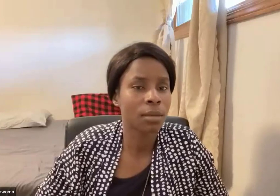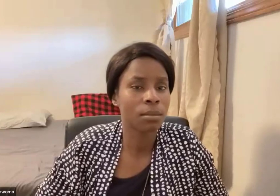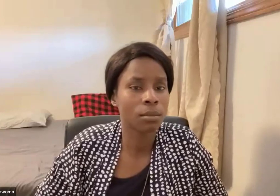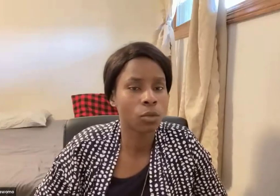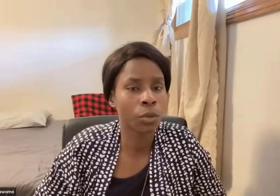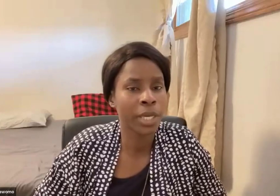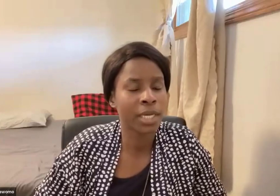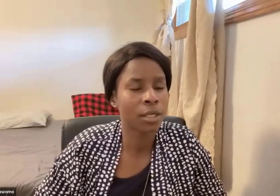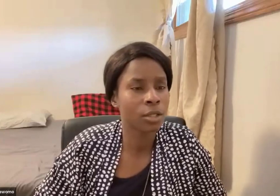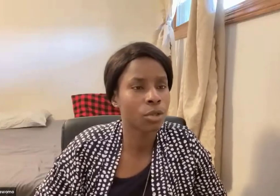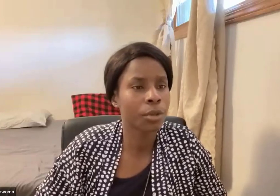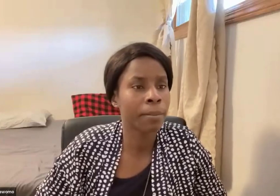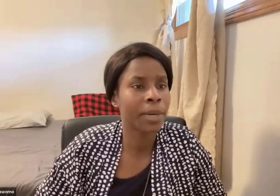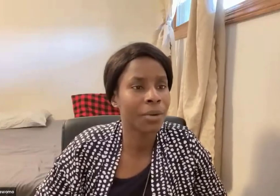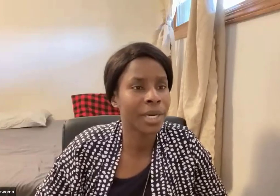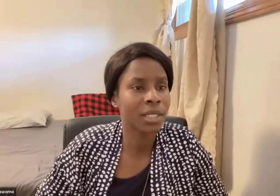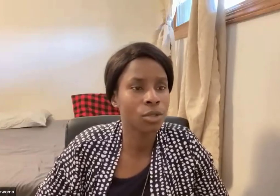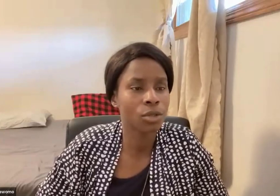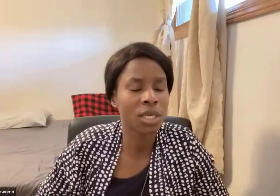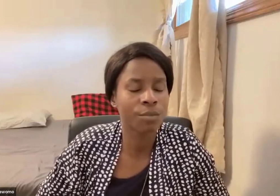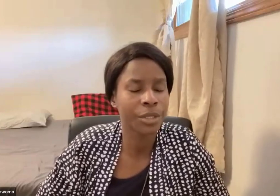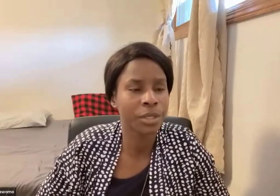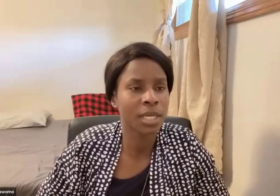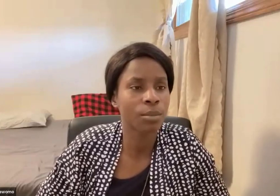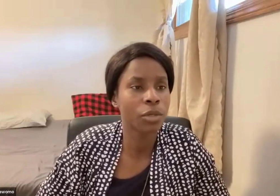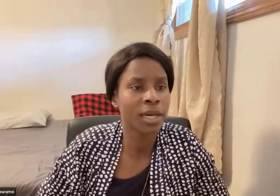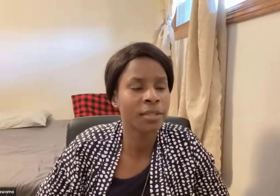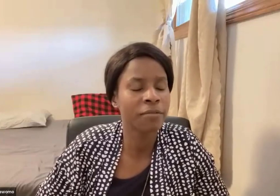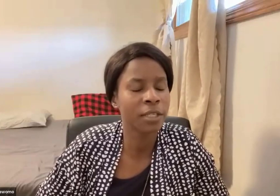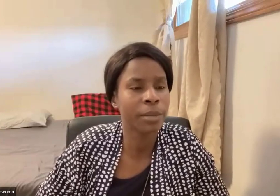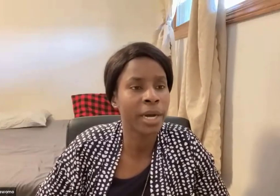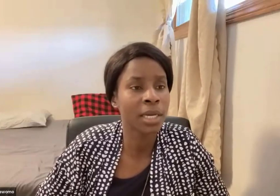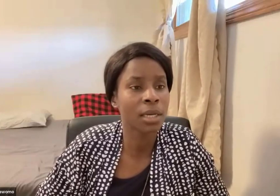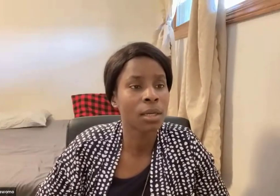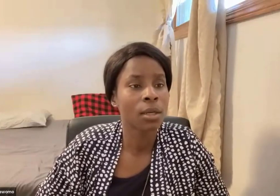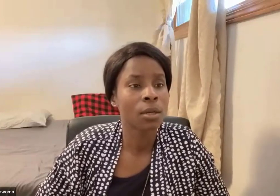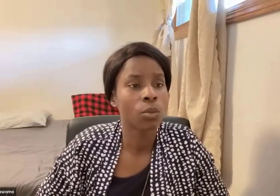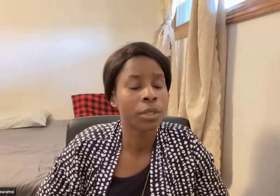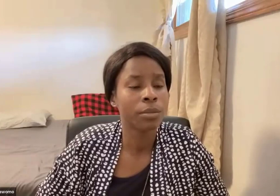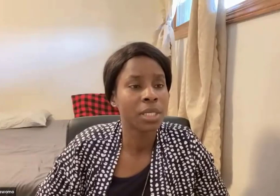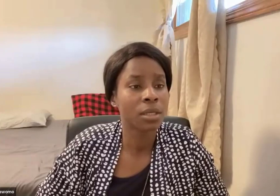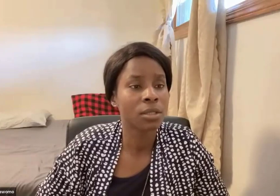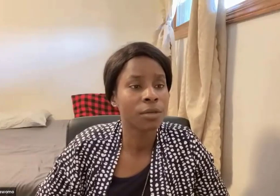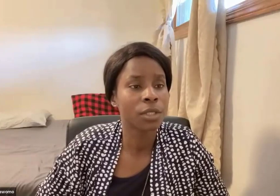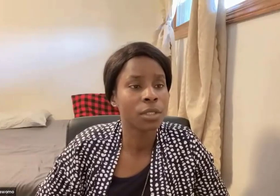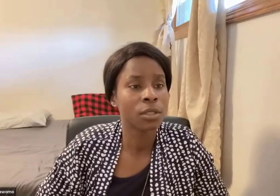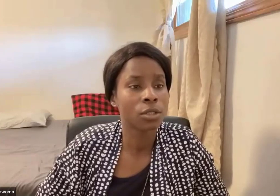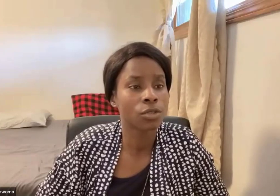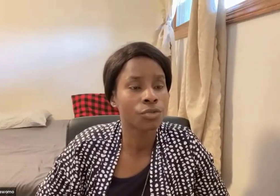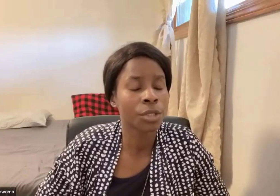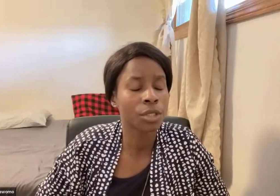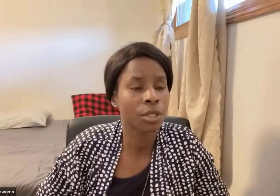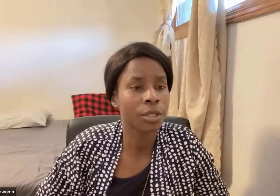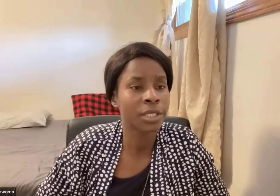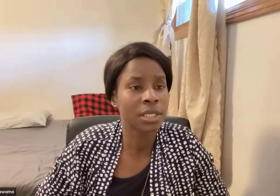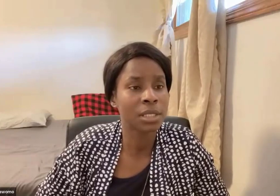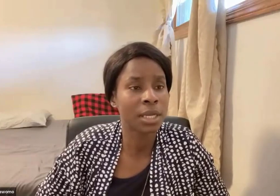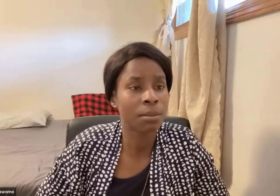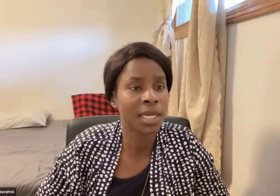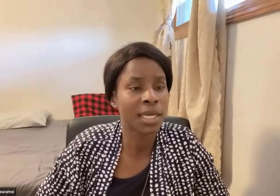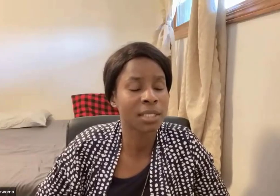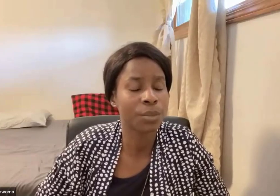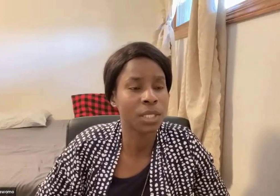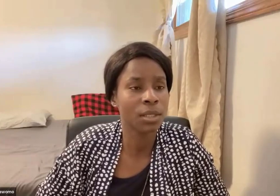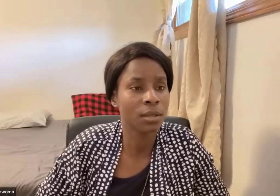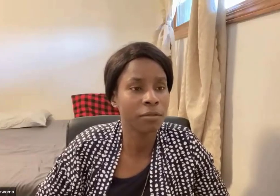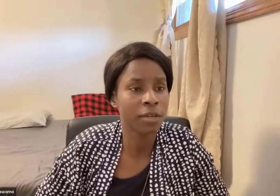instructors, we are not so empowered to give multimodal feedback. One, because of the structure or